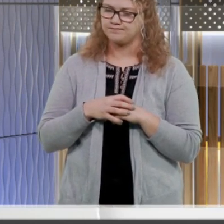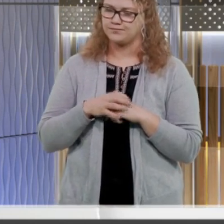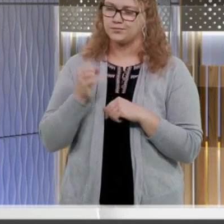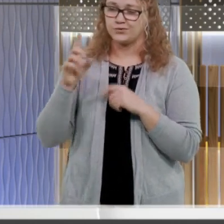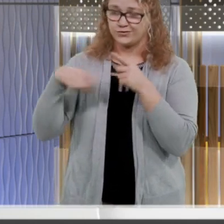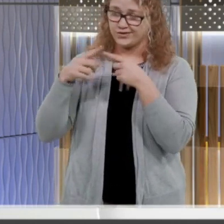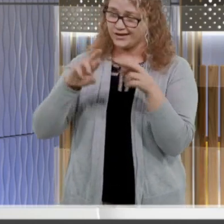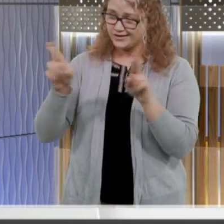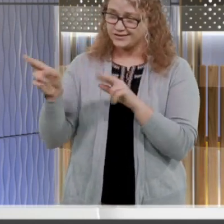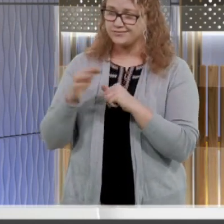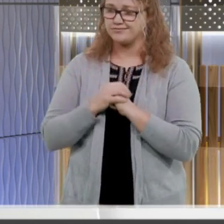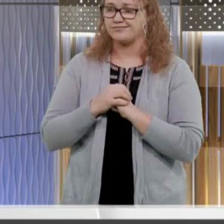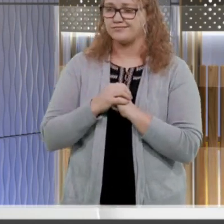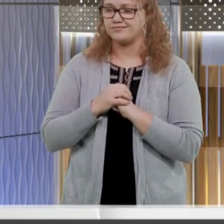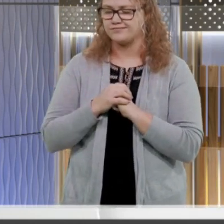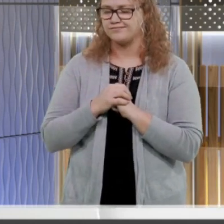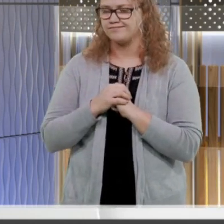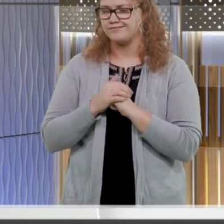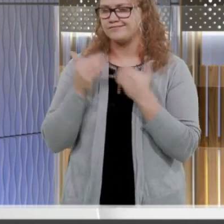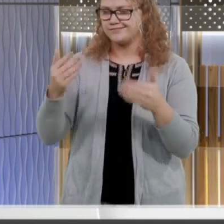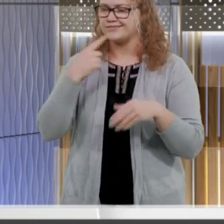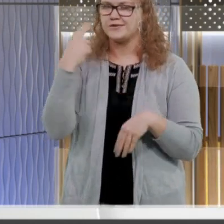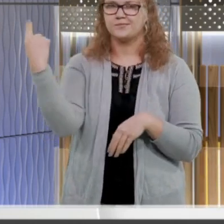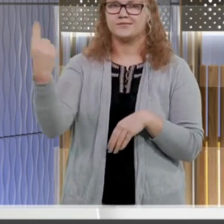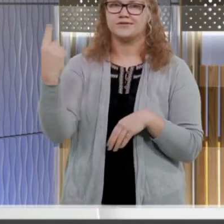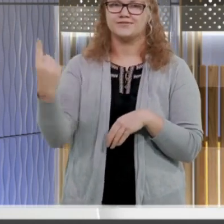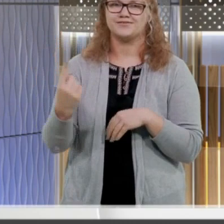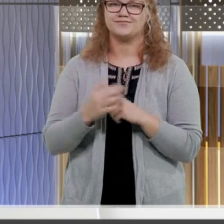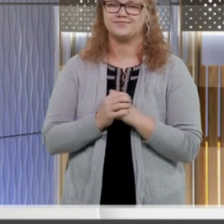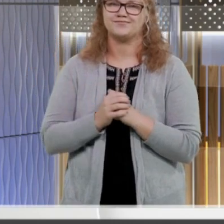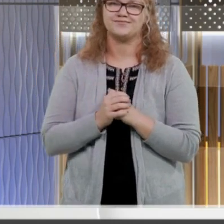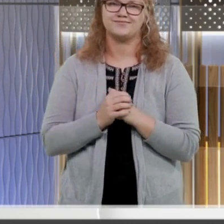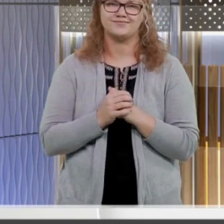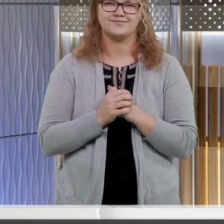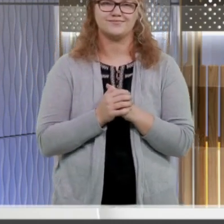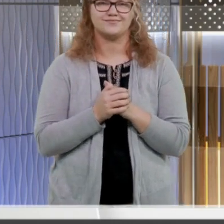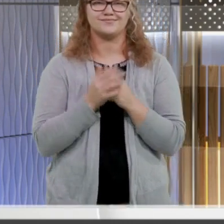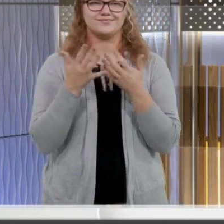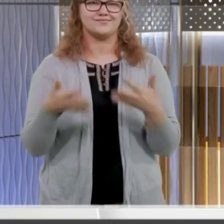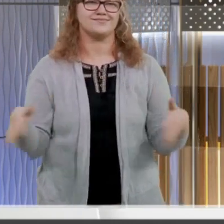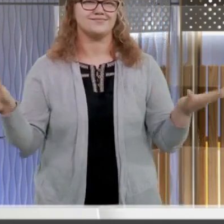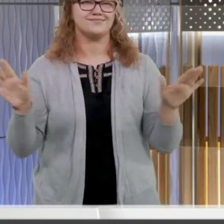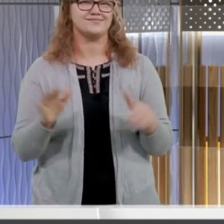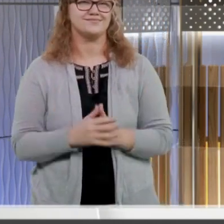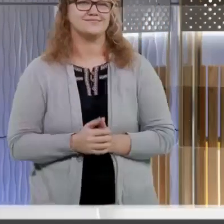So when you're ready, say something. The end.